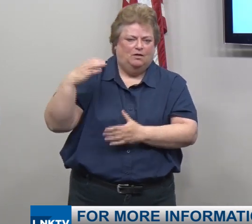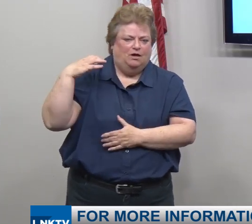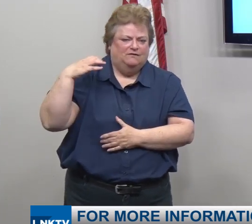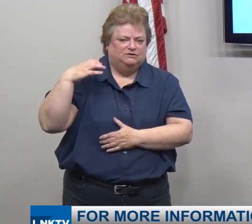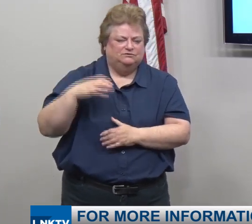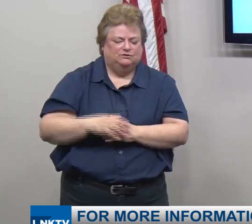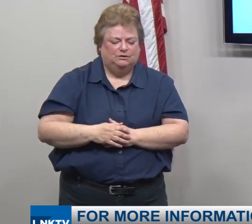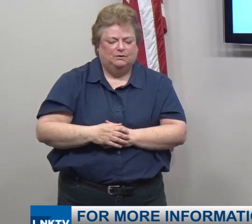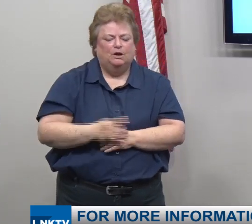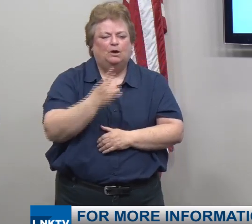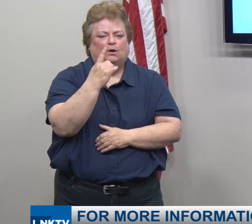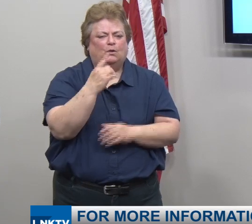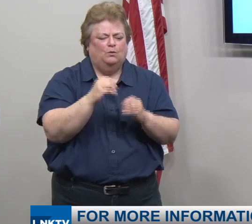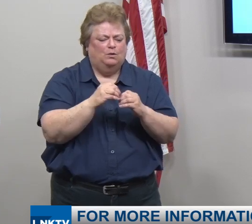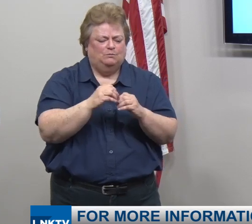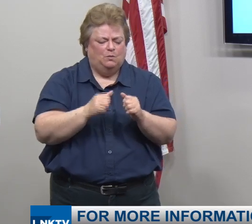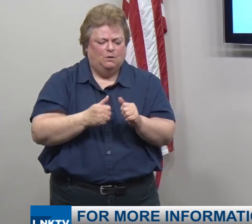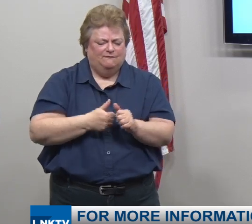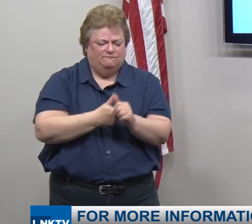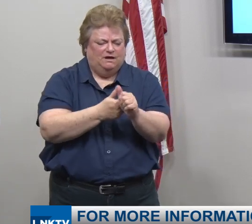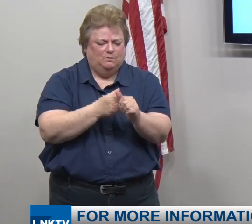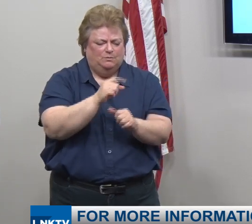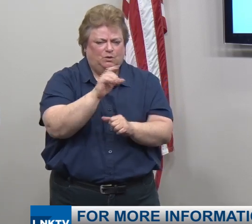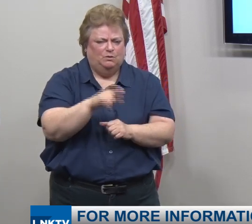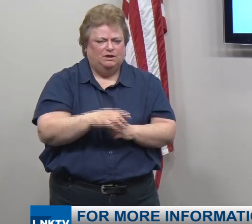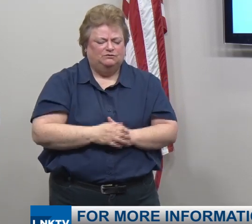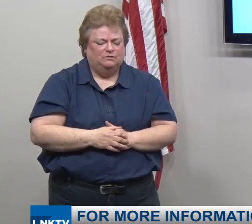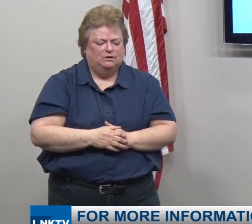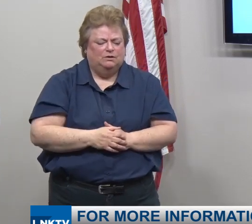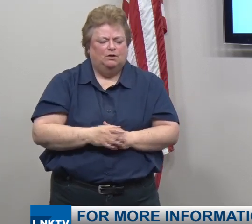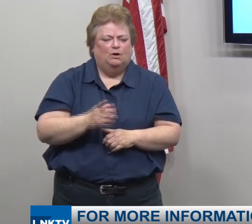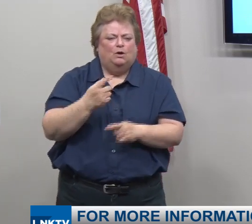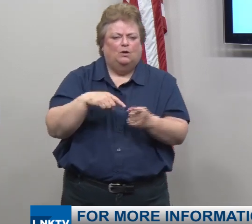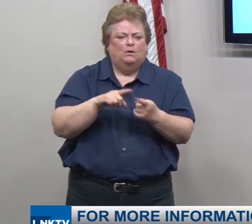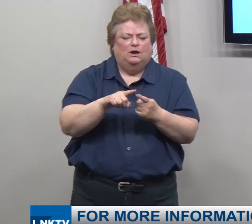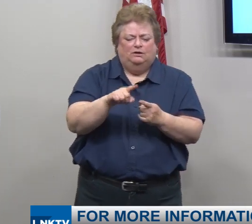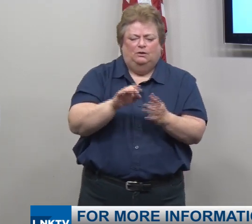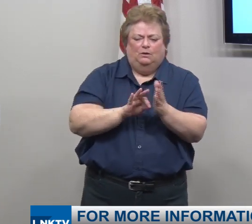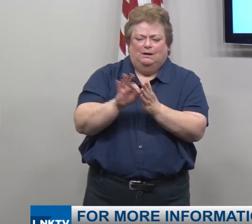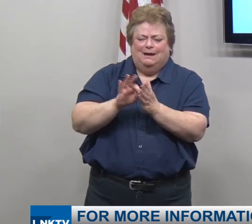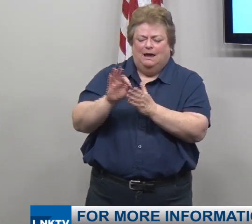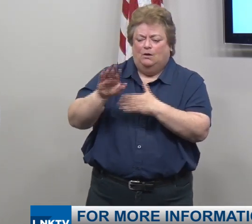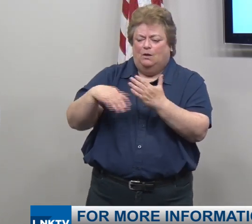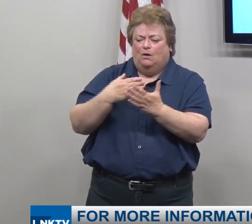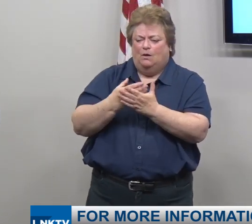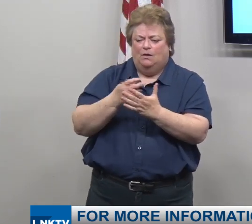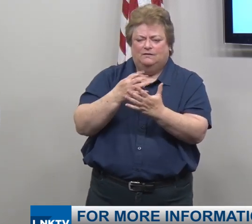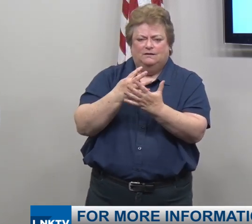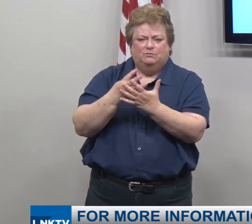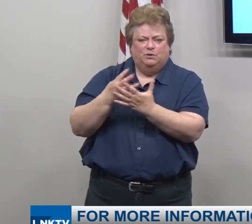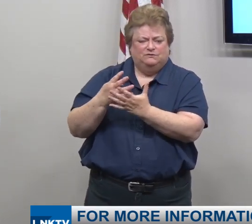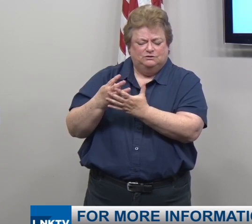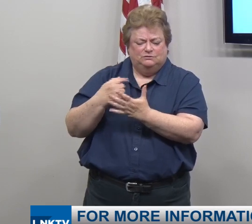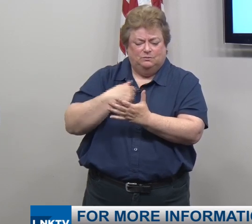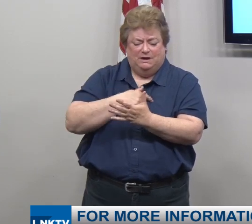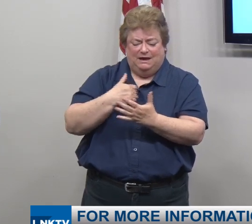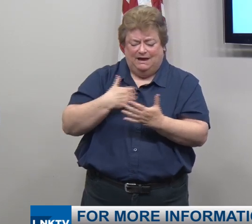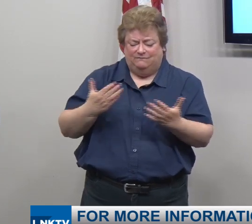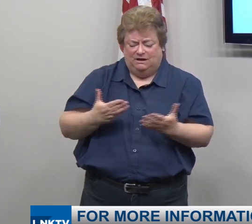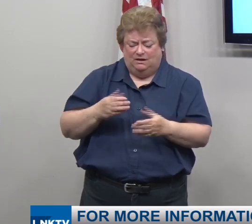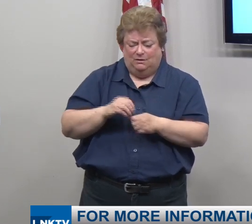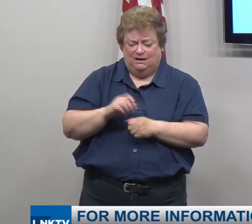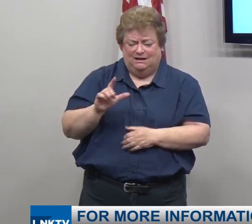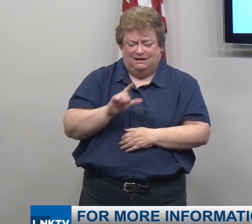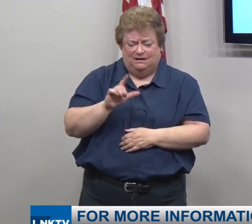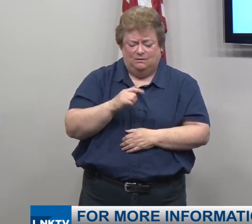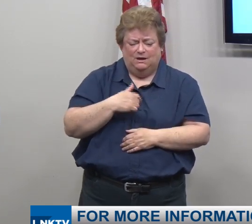And one more follow-up question, I guess. You know, when you count up all of the prisons that we have in Lincoln, you know, you've got about